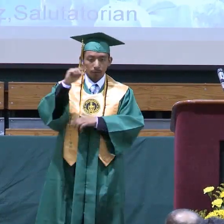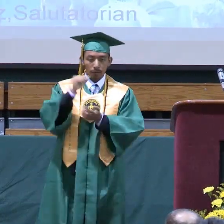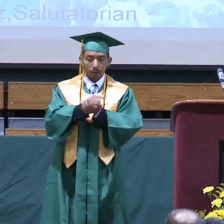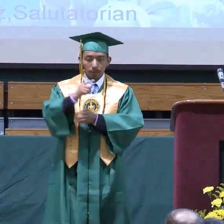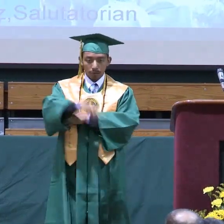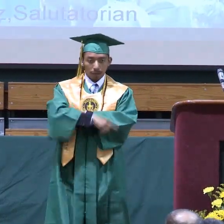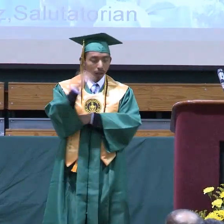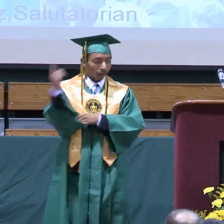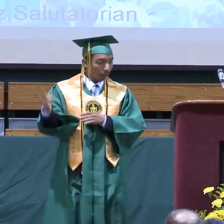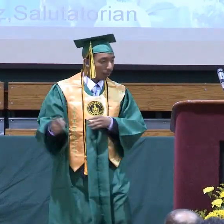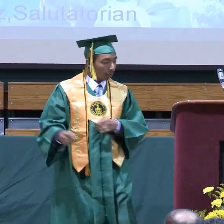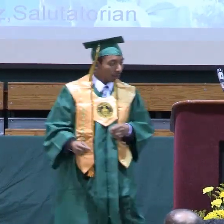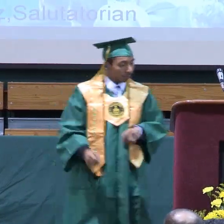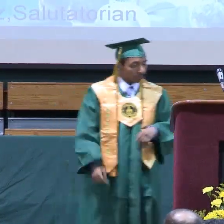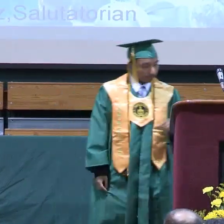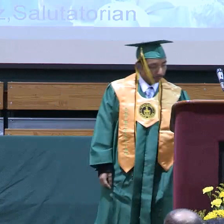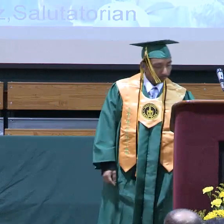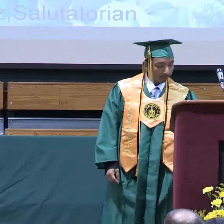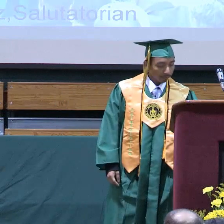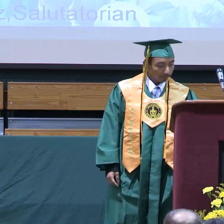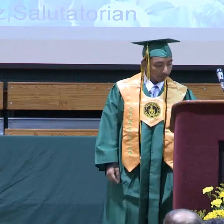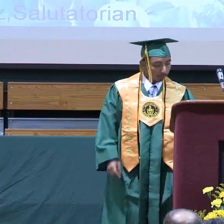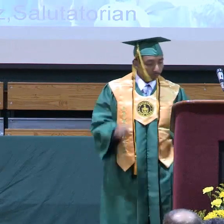friends, faculty, and everyone who's here today with us. Thank you.